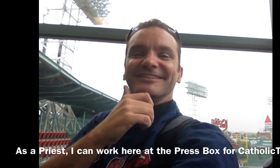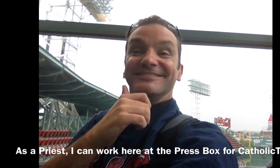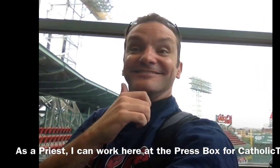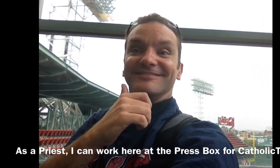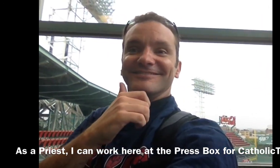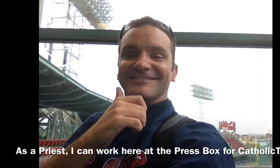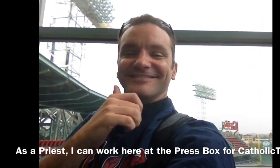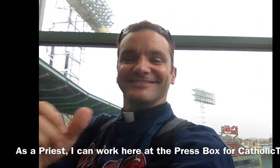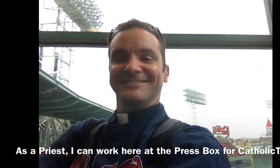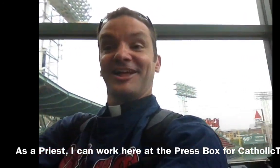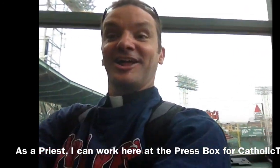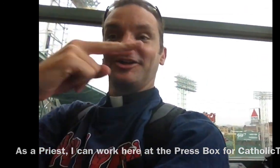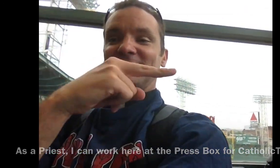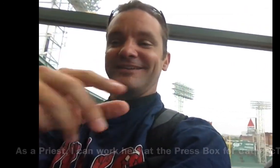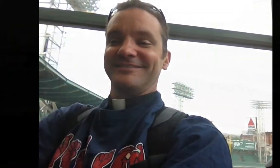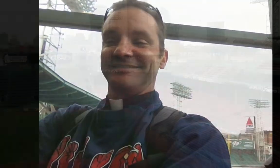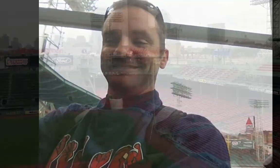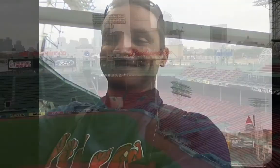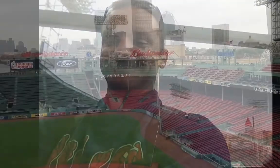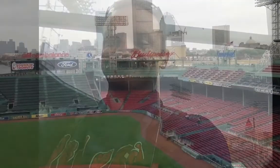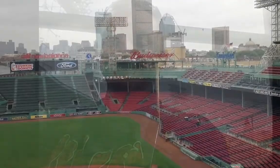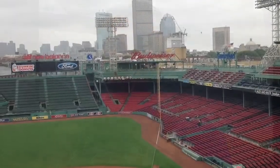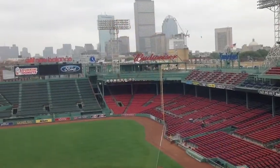Okay, everybody can see Jen?